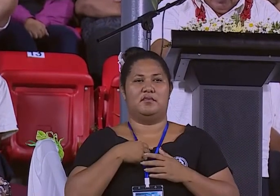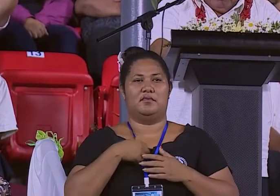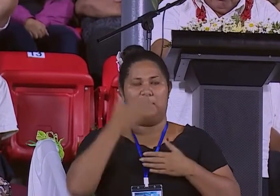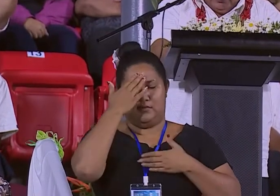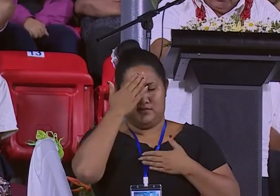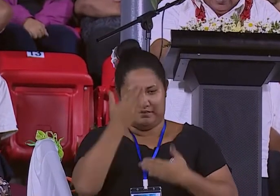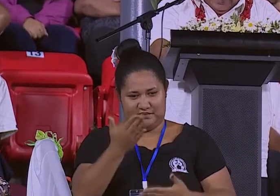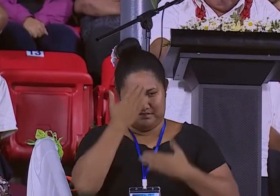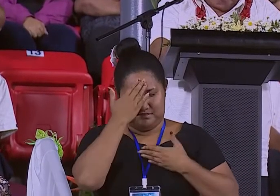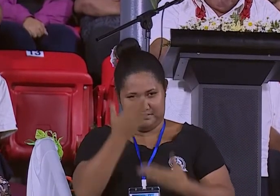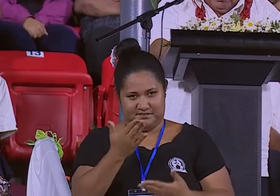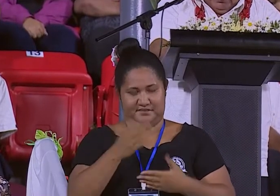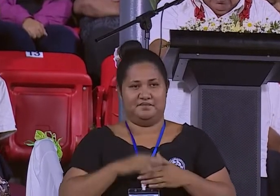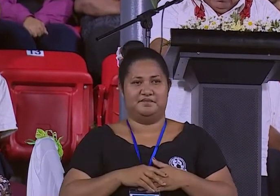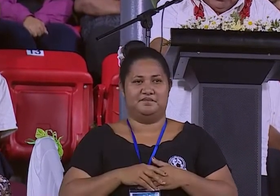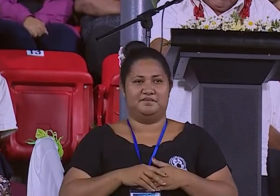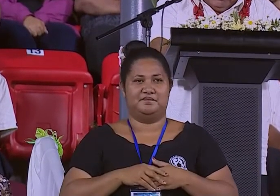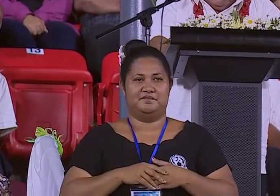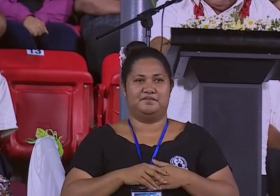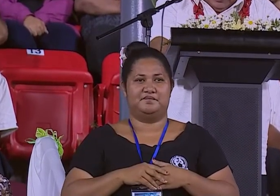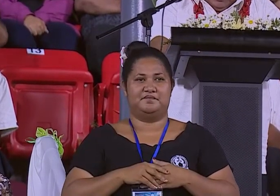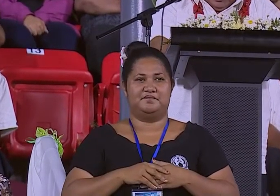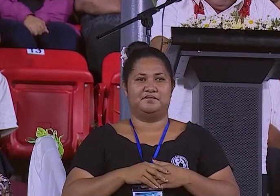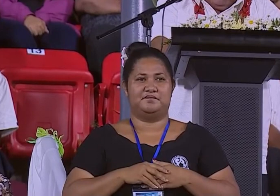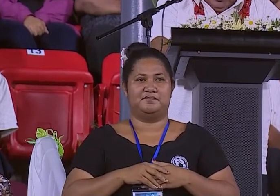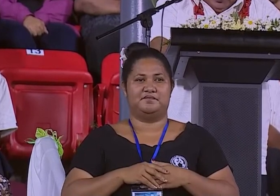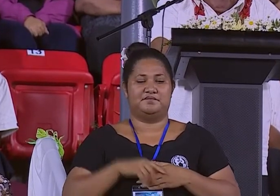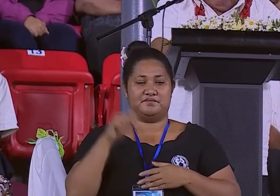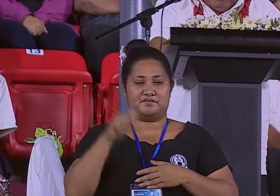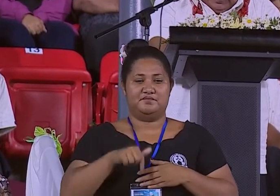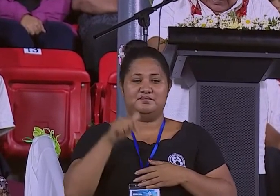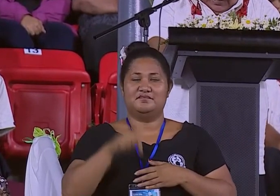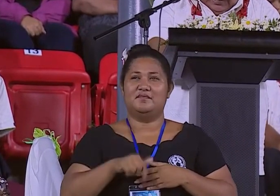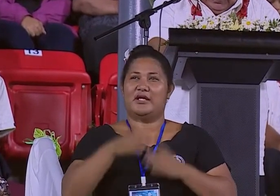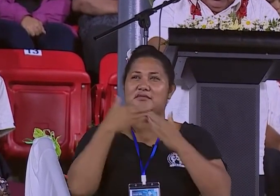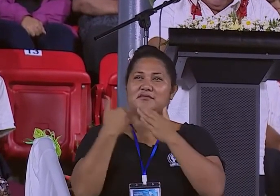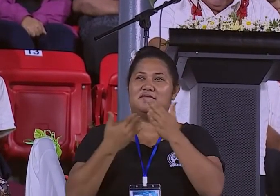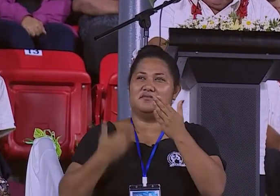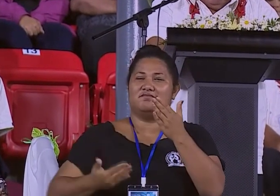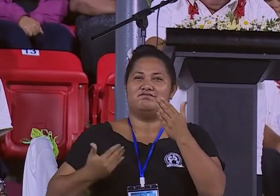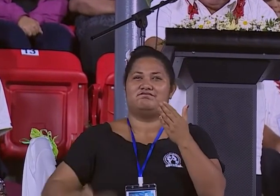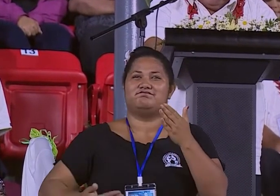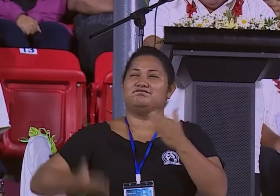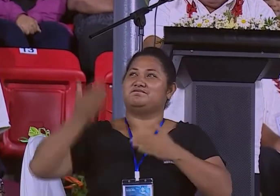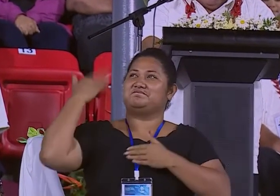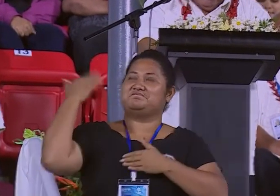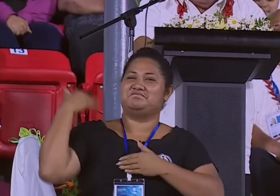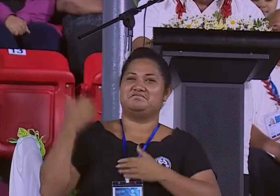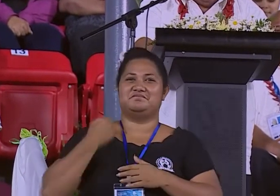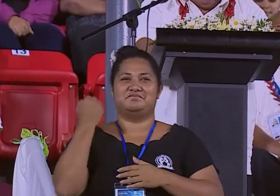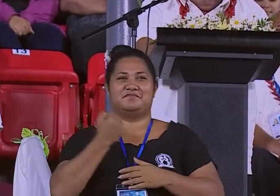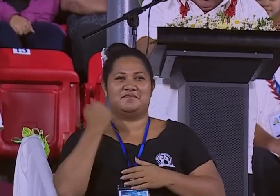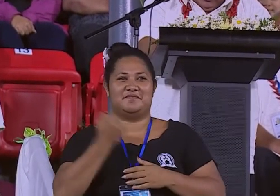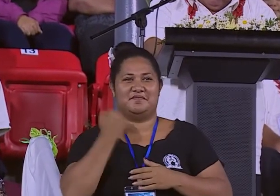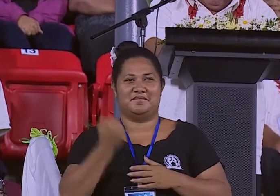tawiana, ole pua ula, o lazy lene tayao ilonga. I tala tū whasorpito o